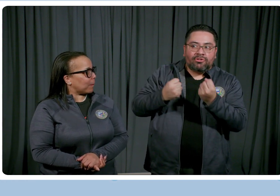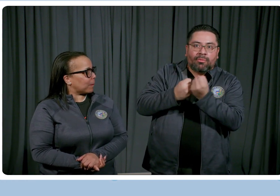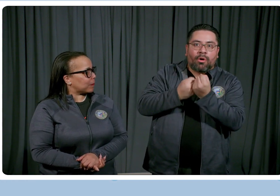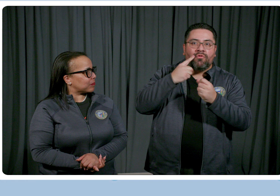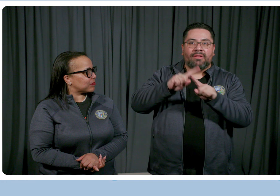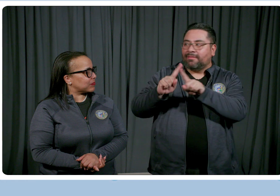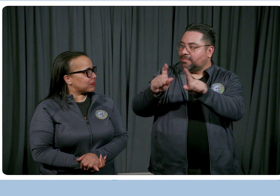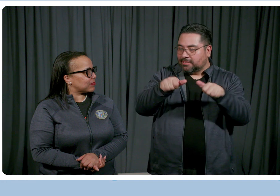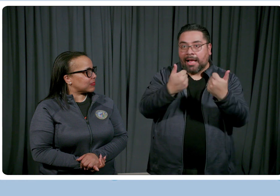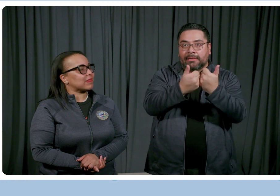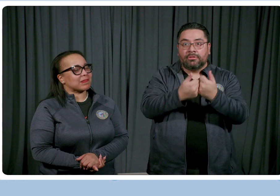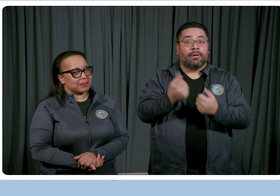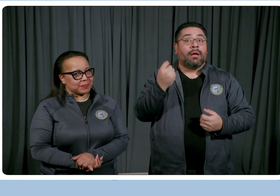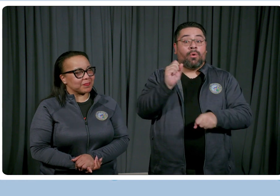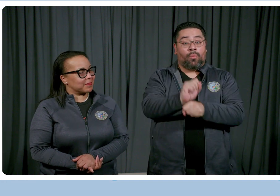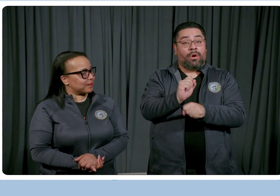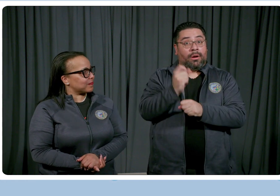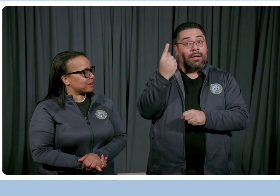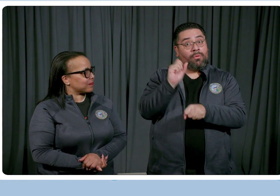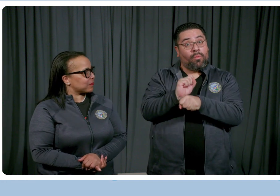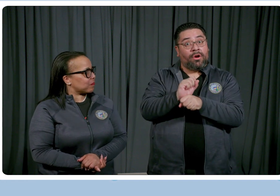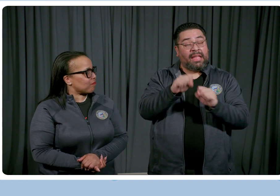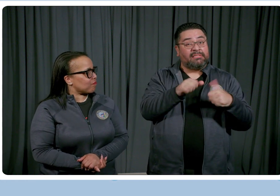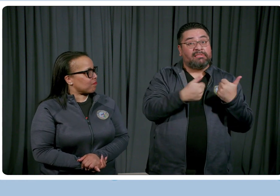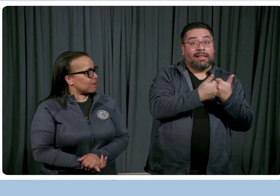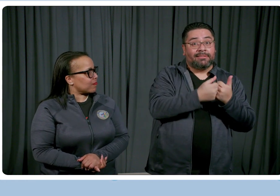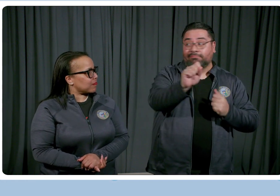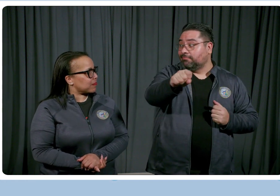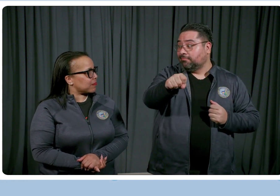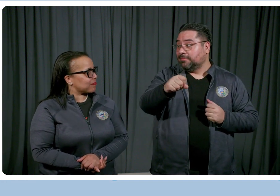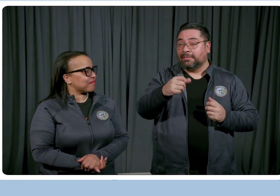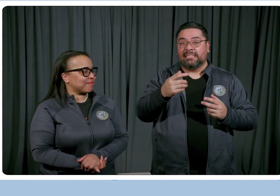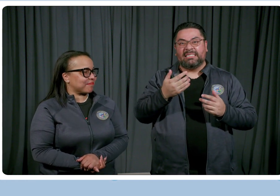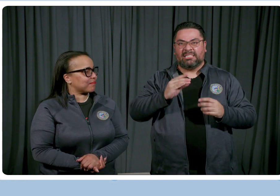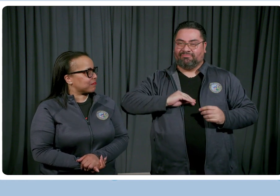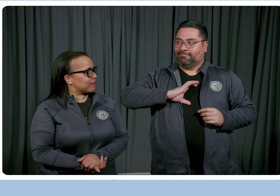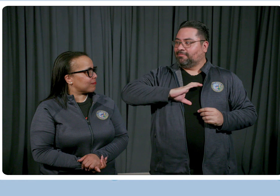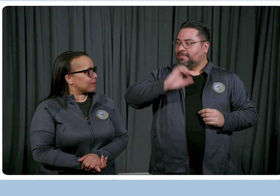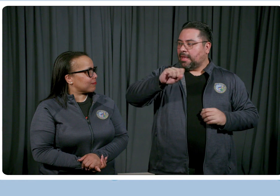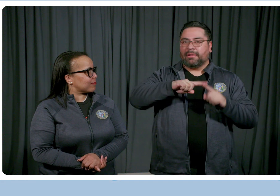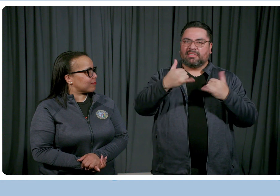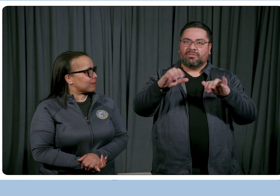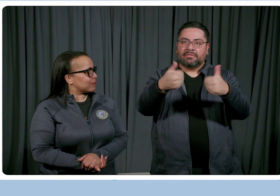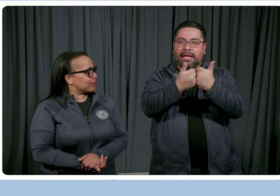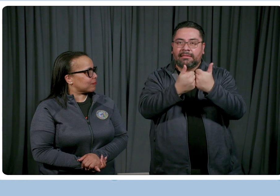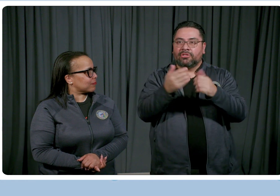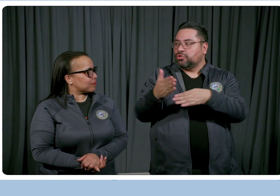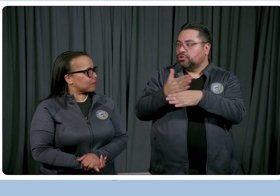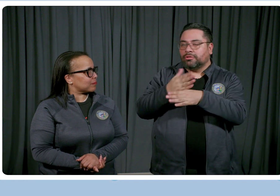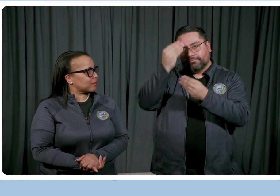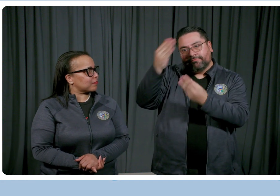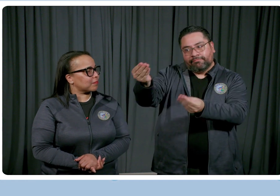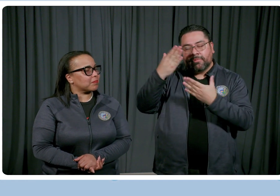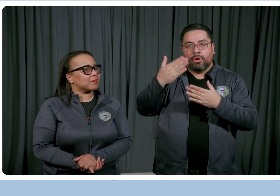we need support for different challenges because the work can be challenging even though it's so rewarding. And so being able to kind of share